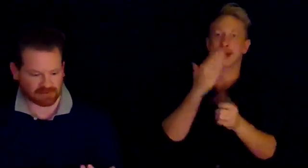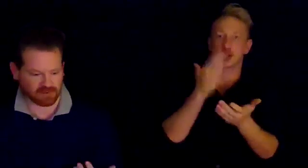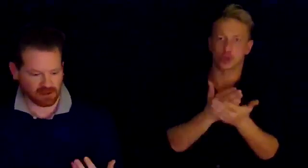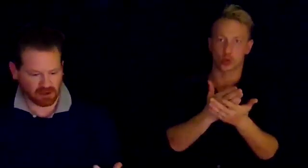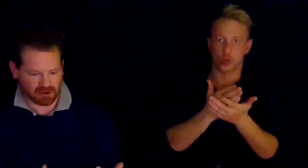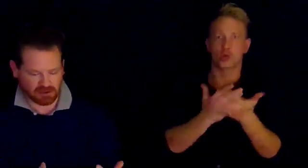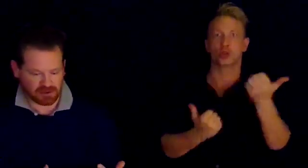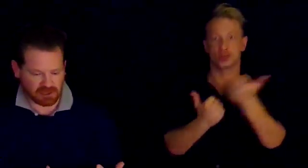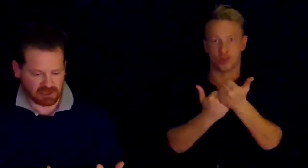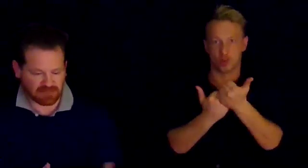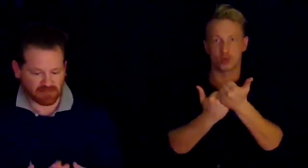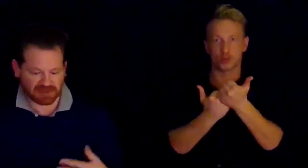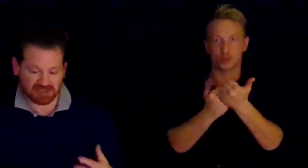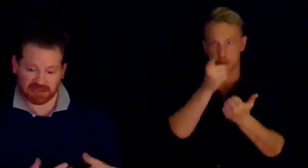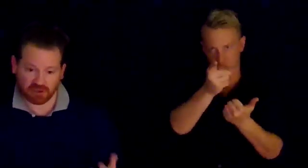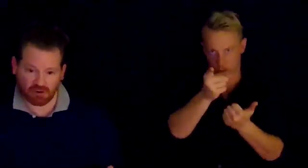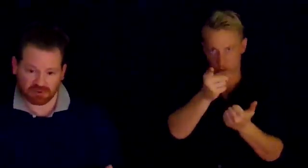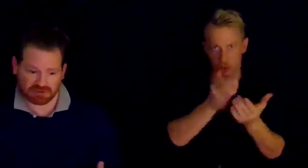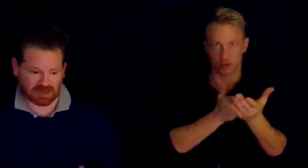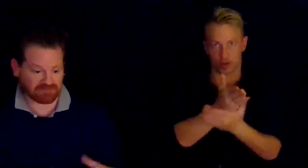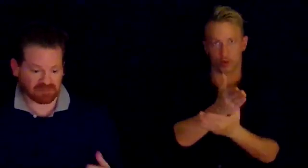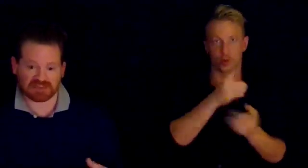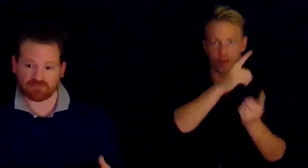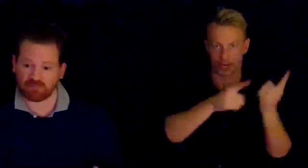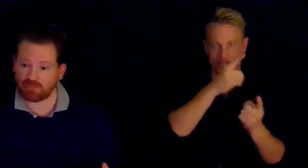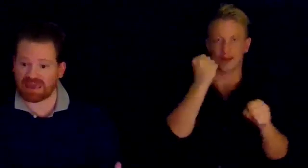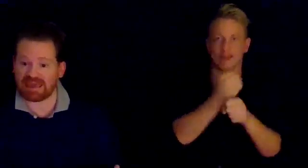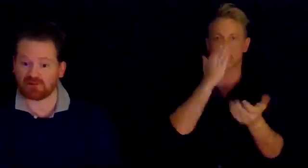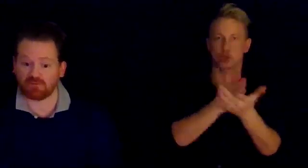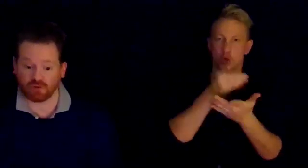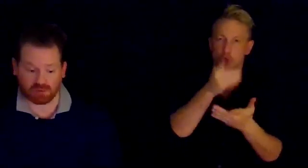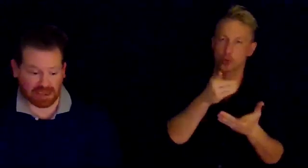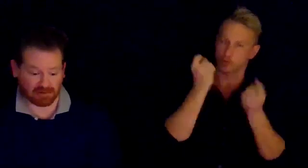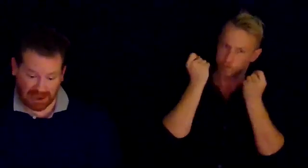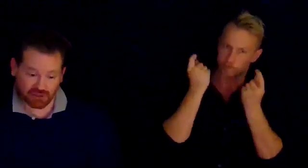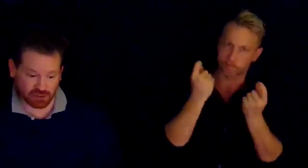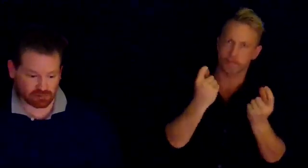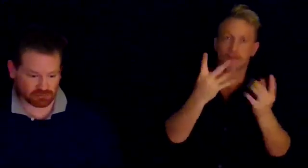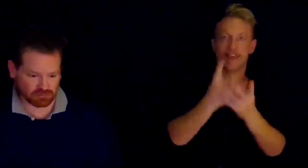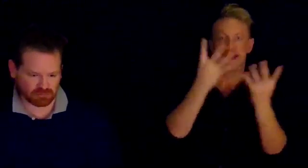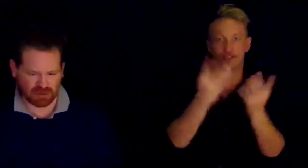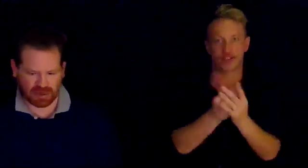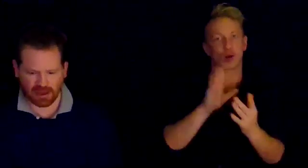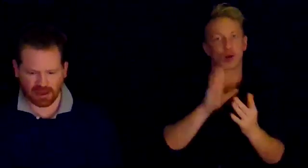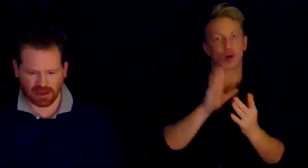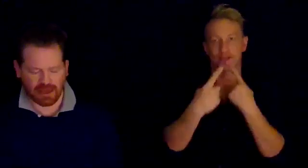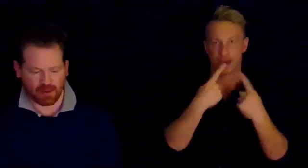sure that the information is getting across and everything is prepared for the planner and you.